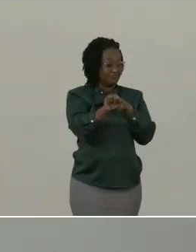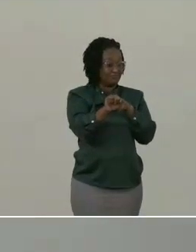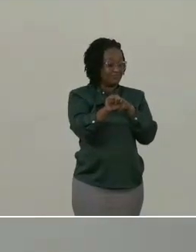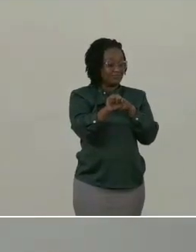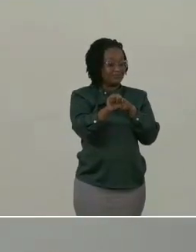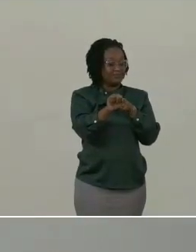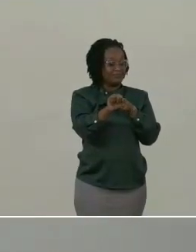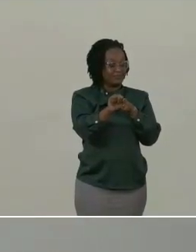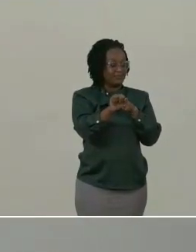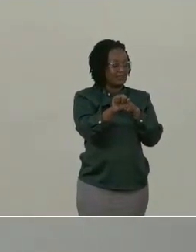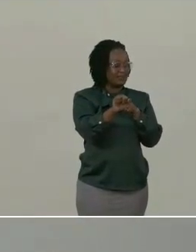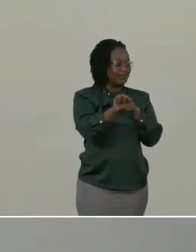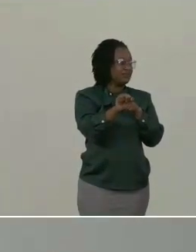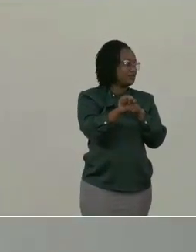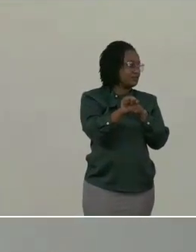also be deadly.